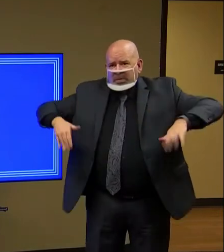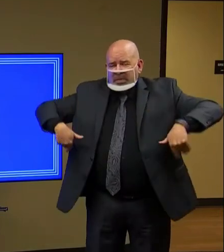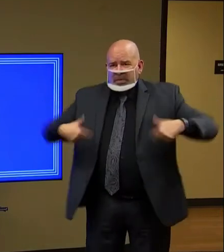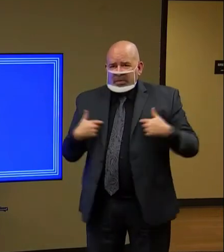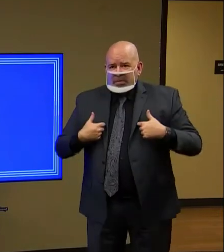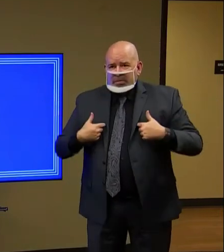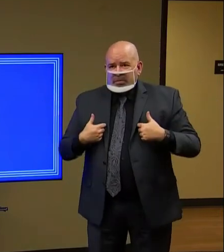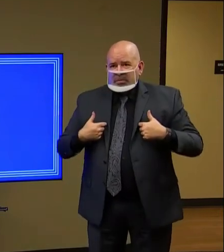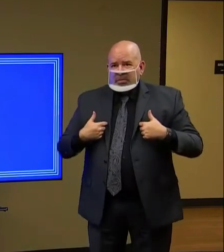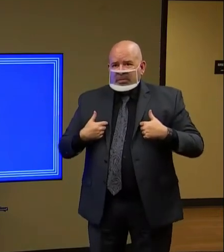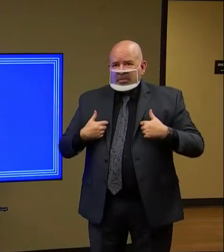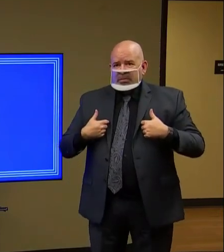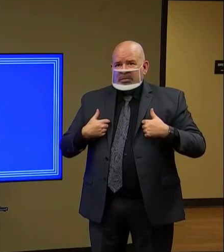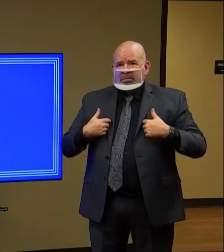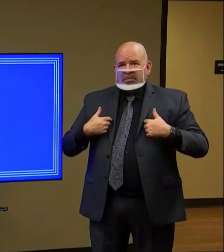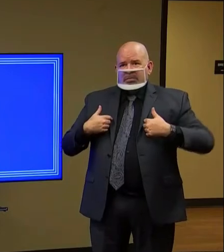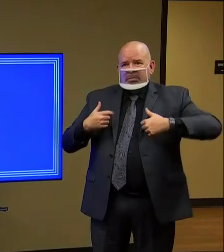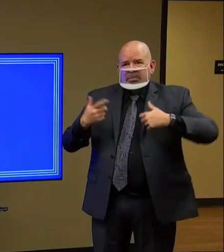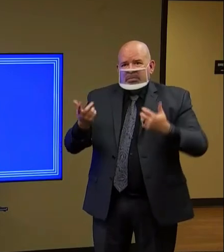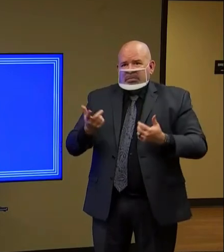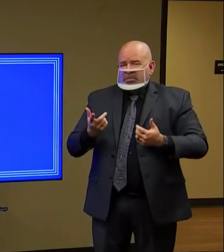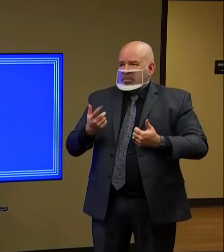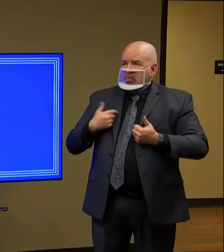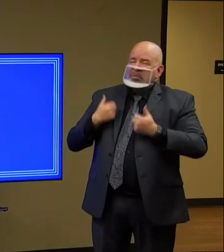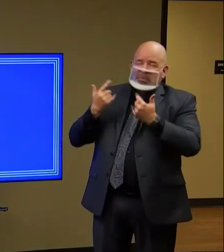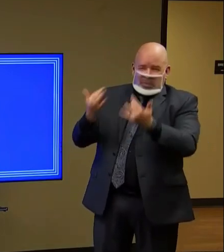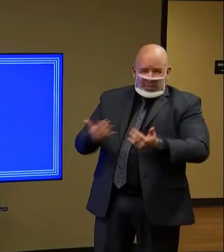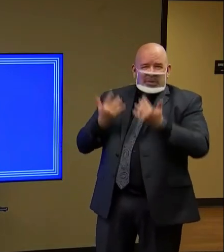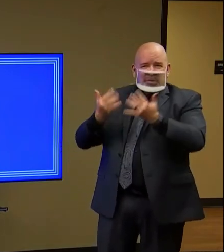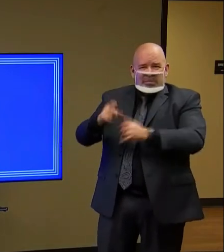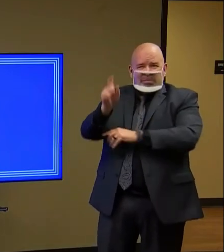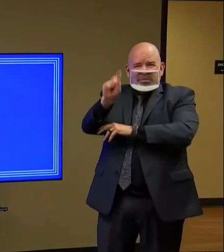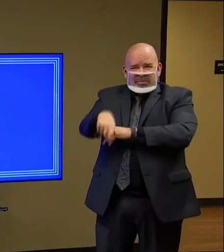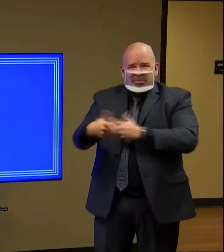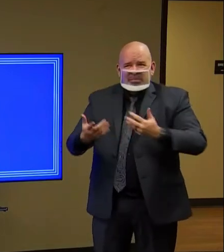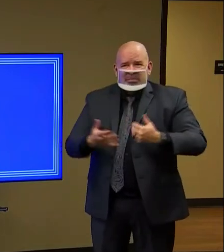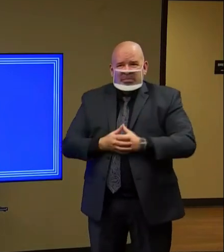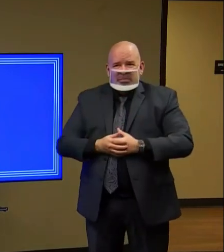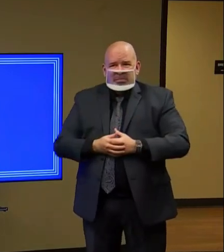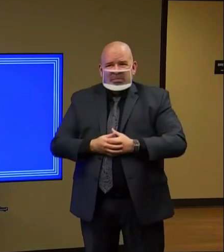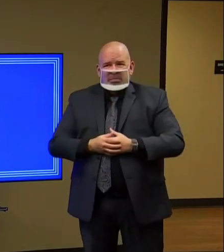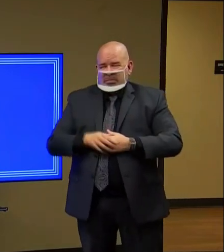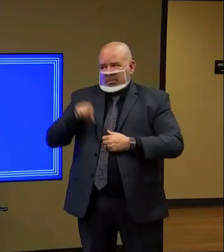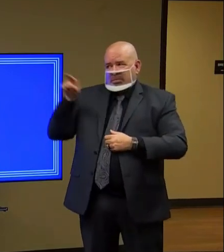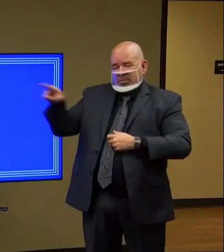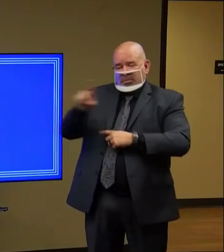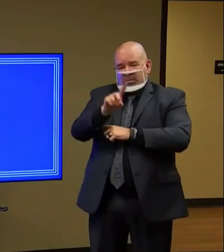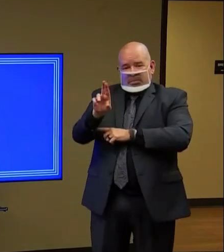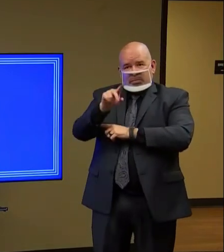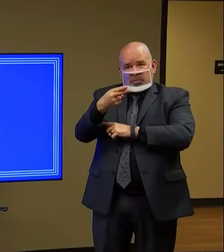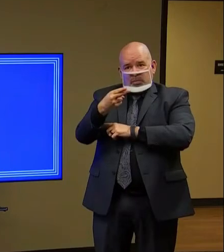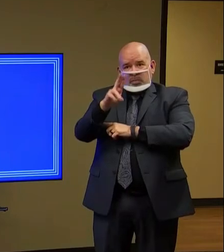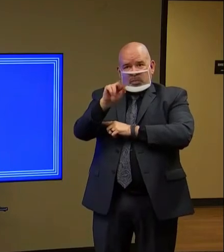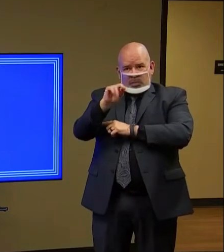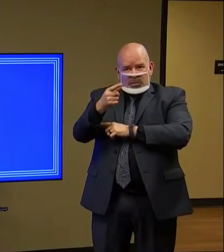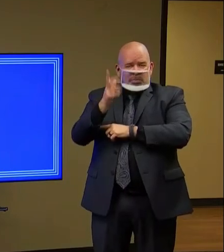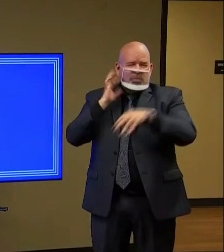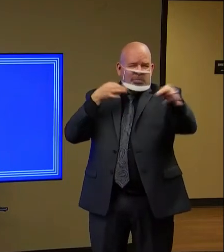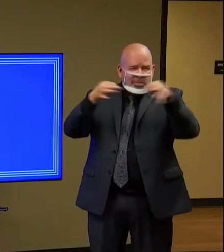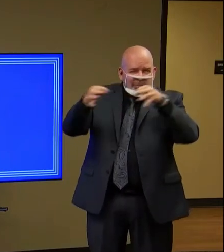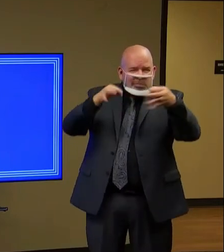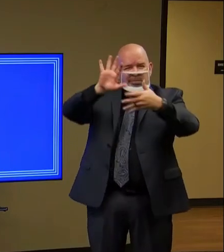to get the vaccine, that is. Now, Dr. Wong will speak more about where we are with the vaccine and the general timeline of what to